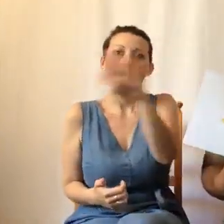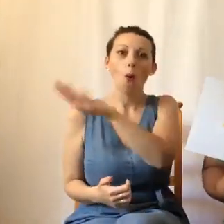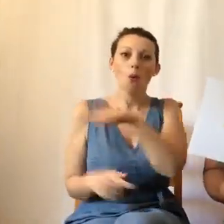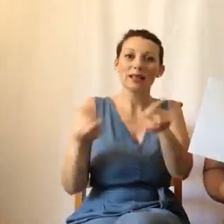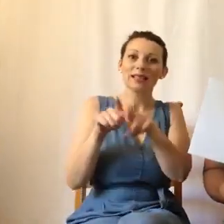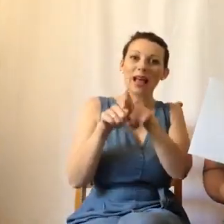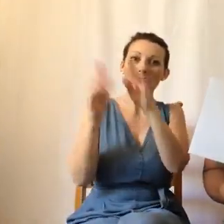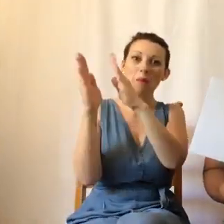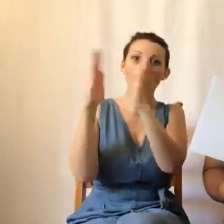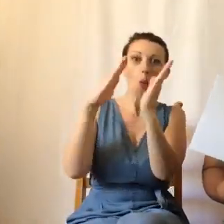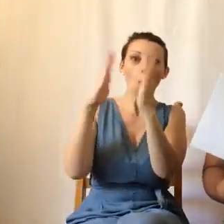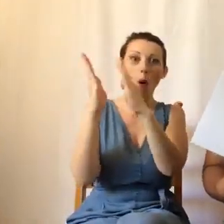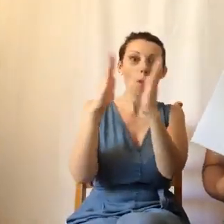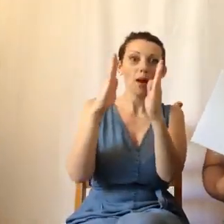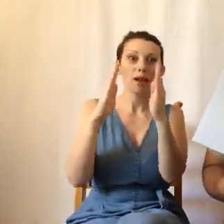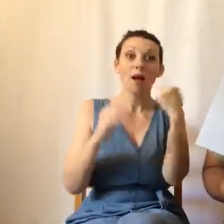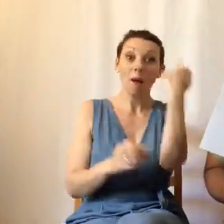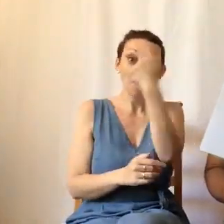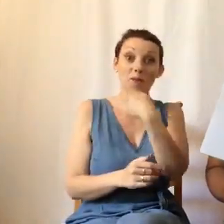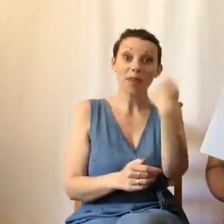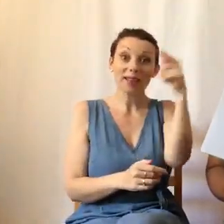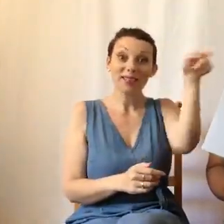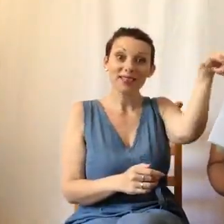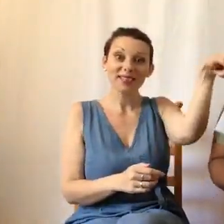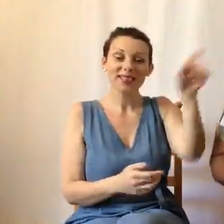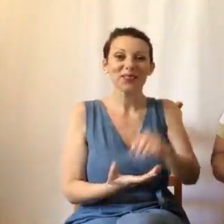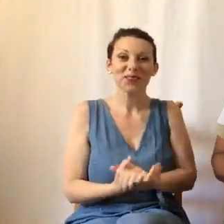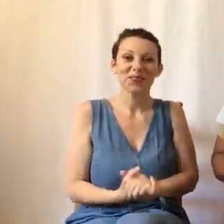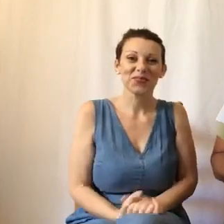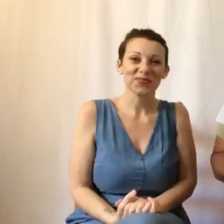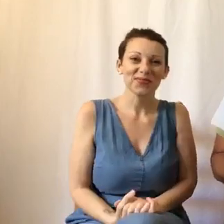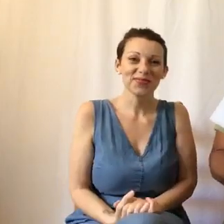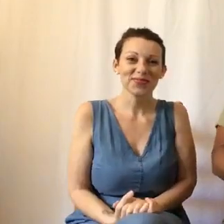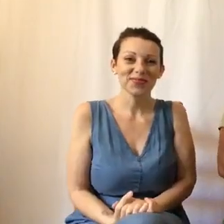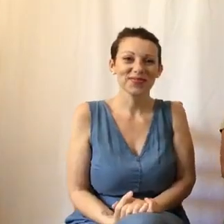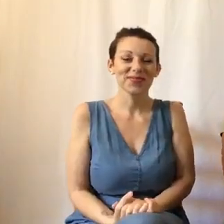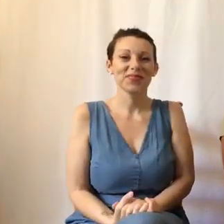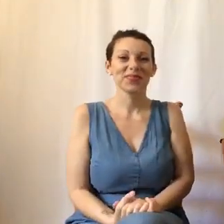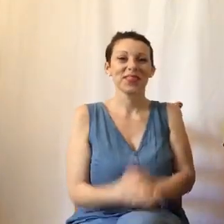And there she is. What a beautiful creature.